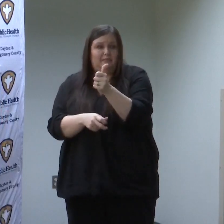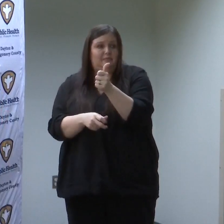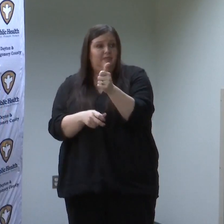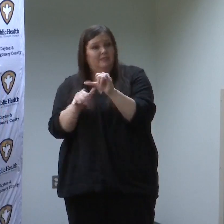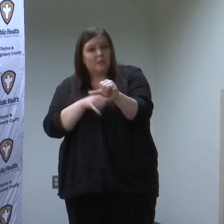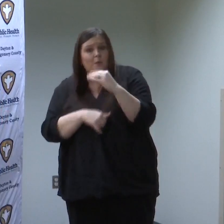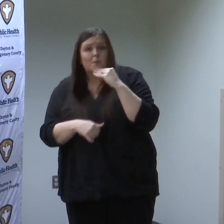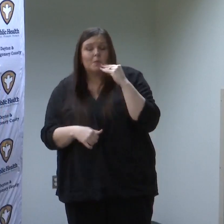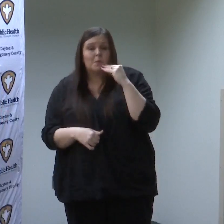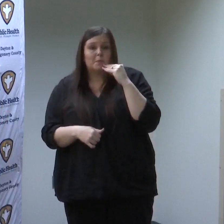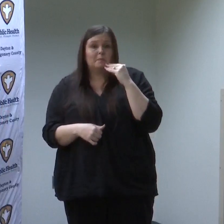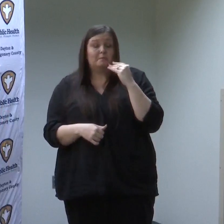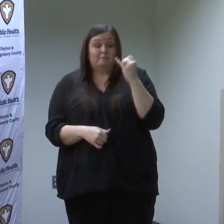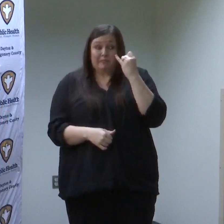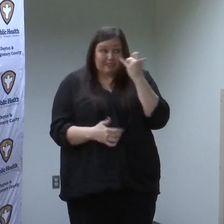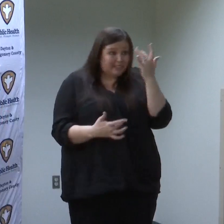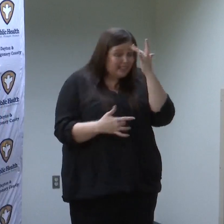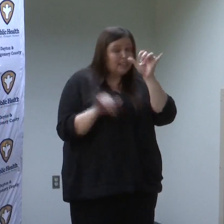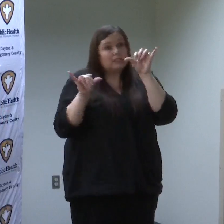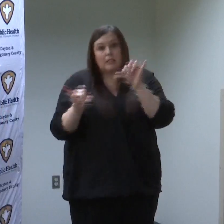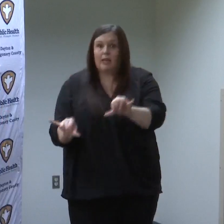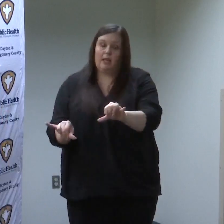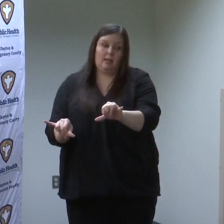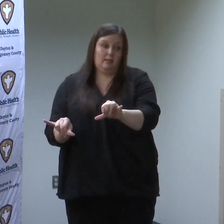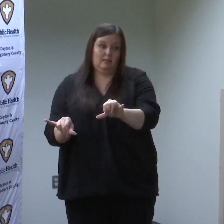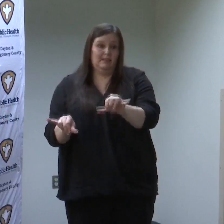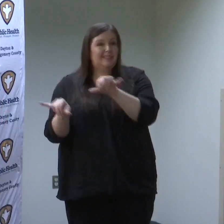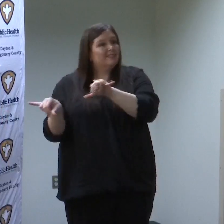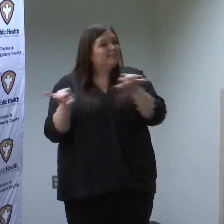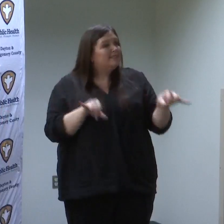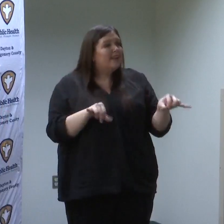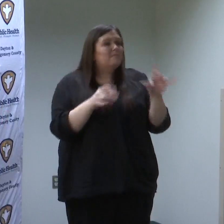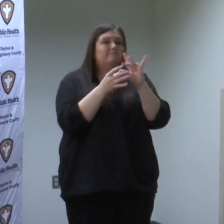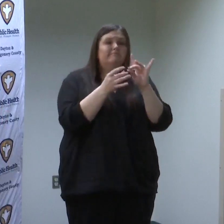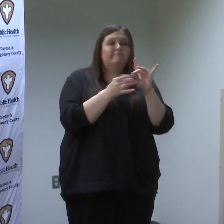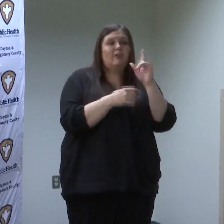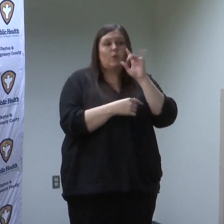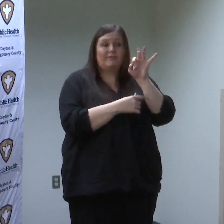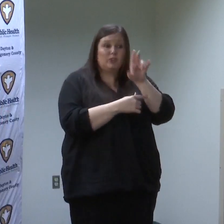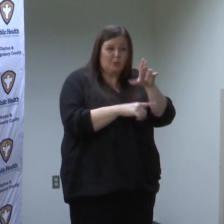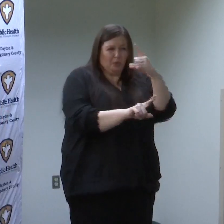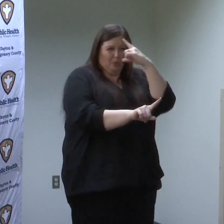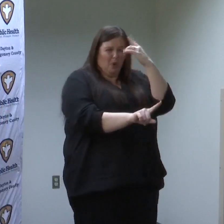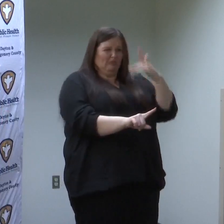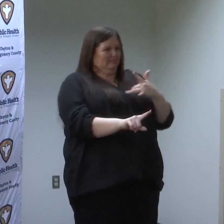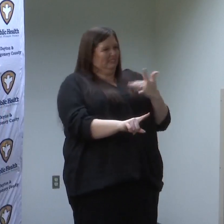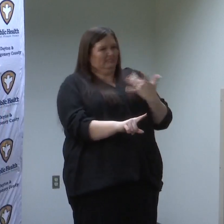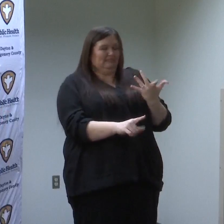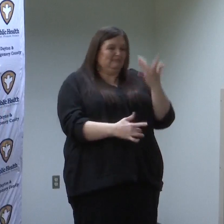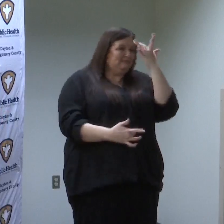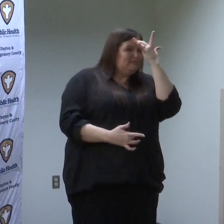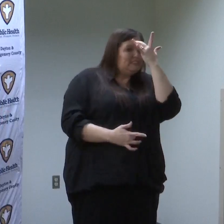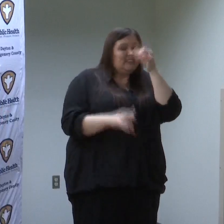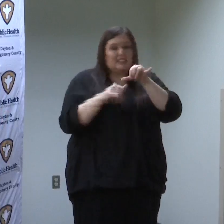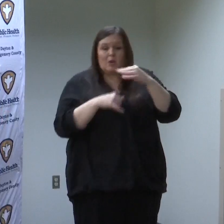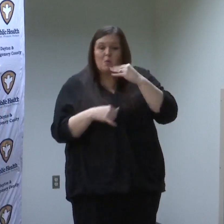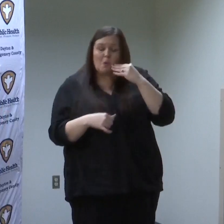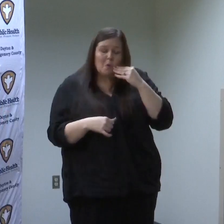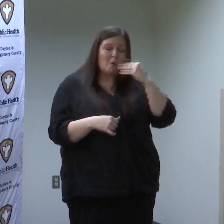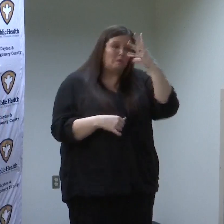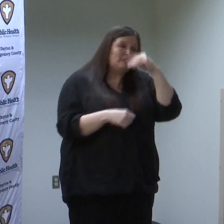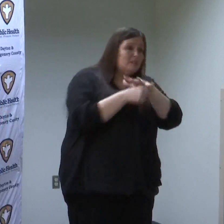self-care. Stay home if you're sick. The advice is similar to flu. You know when you're sick, stay home, get plenty of rest, plenty